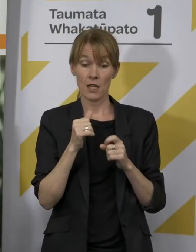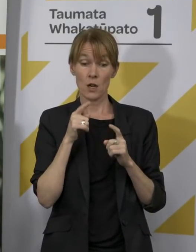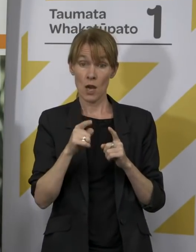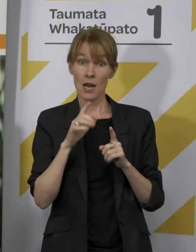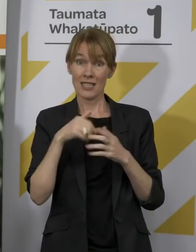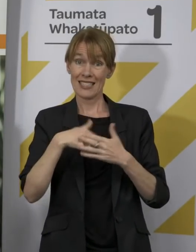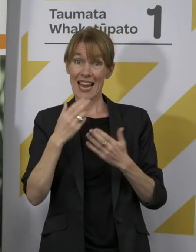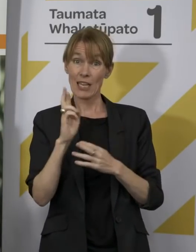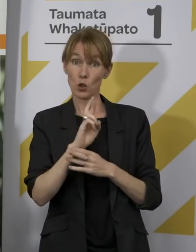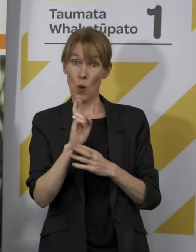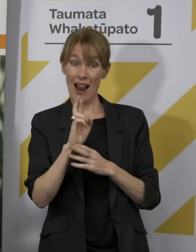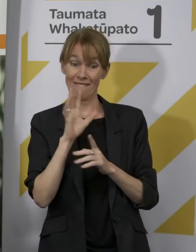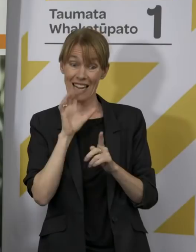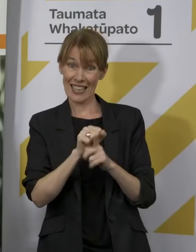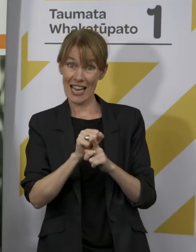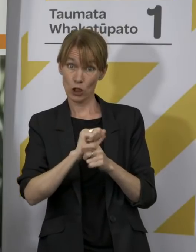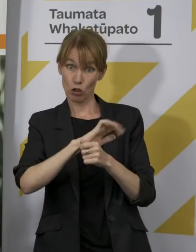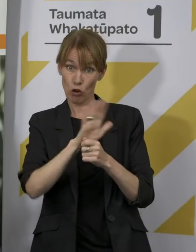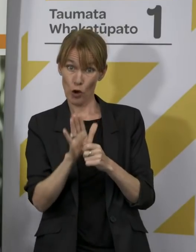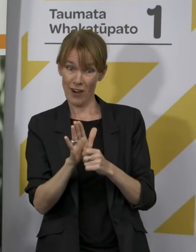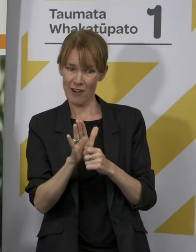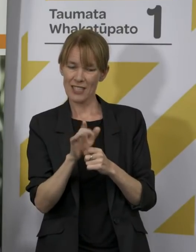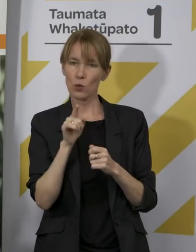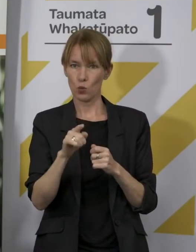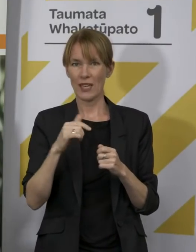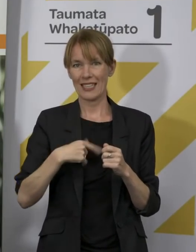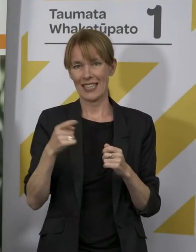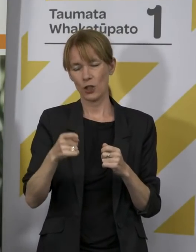be certain that they are recovered.